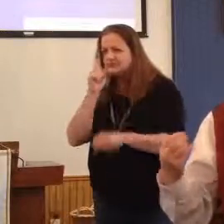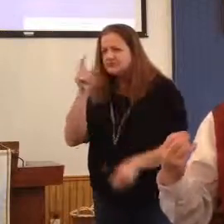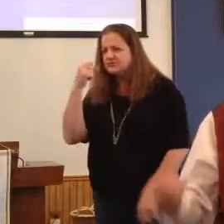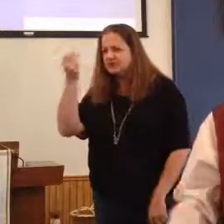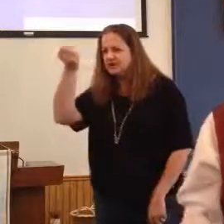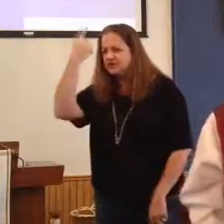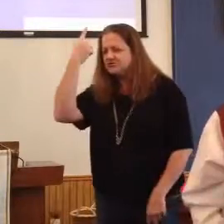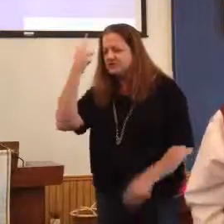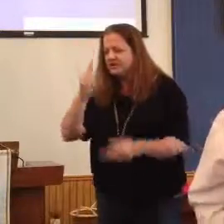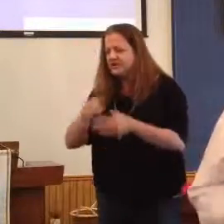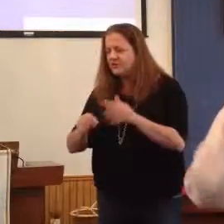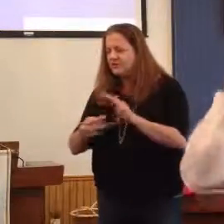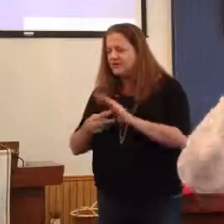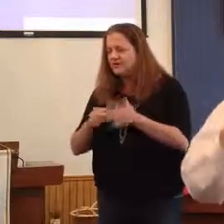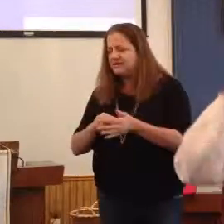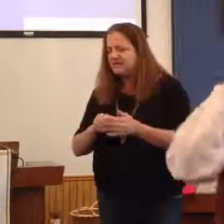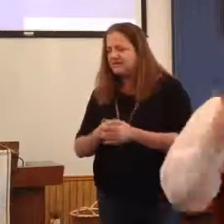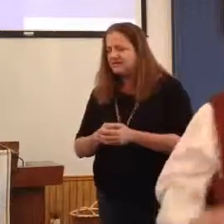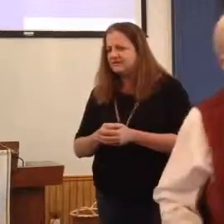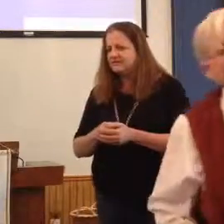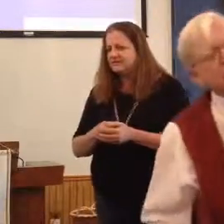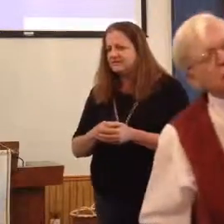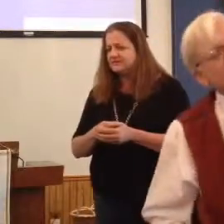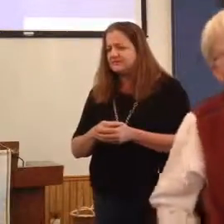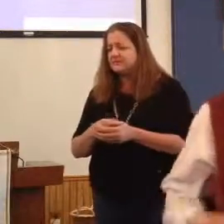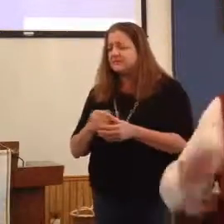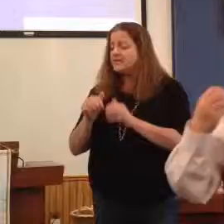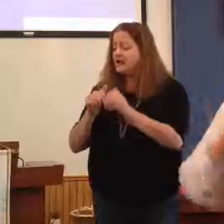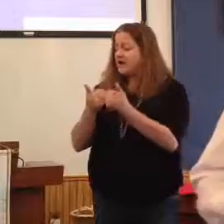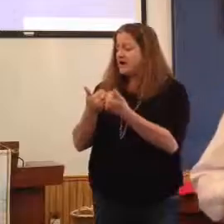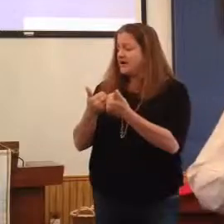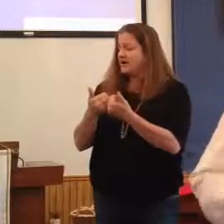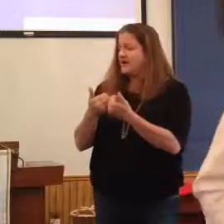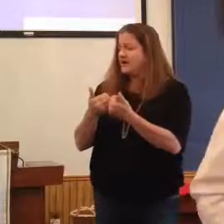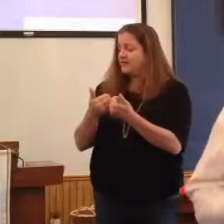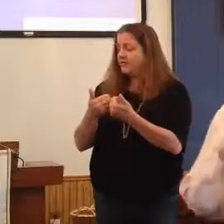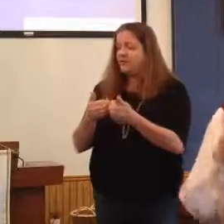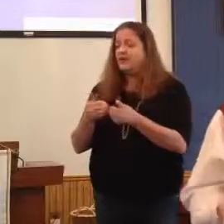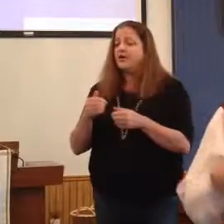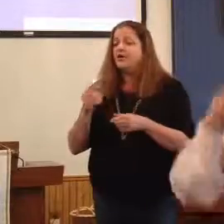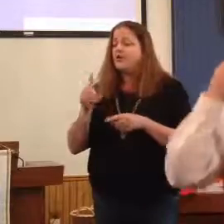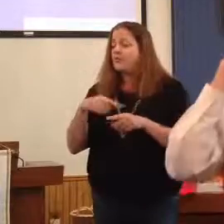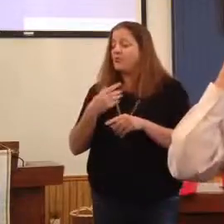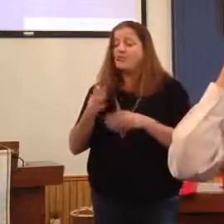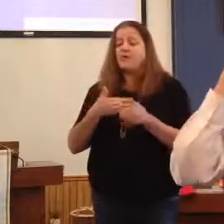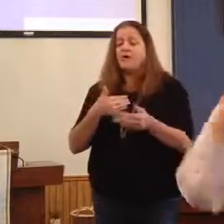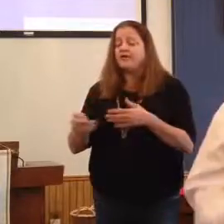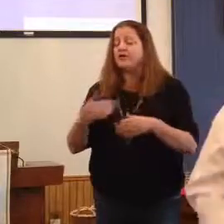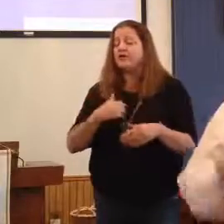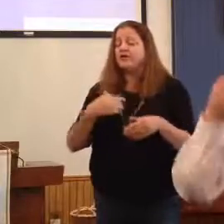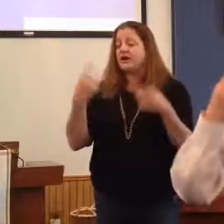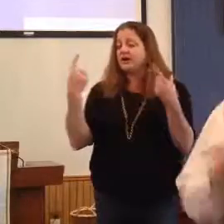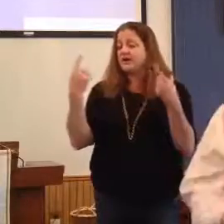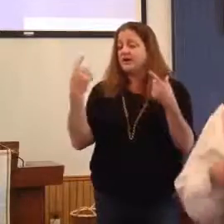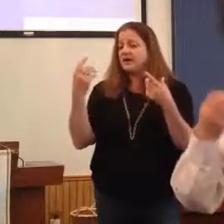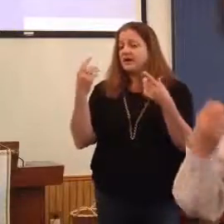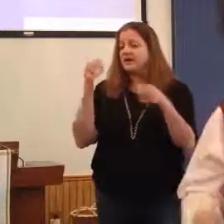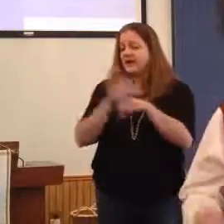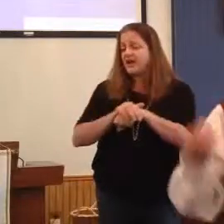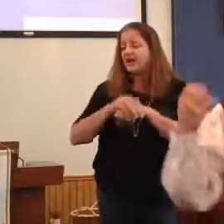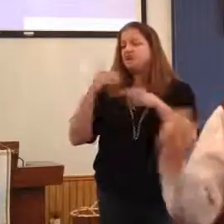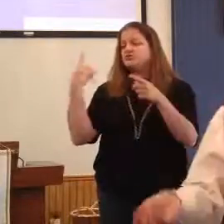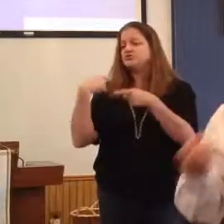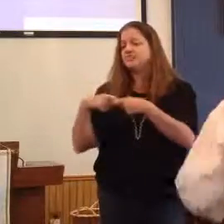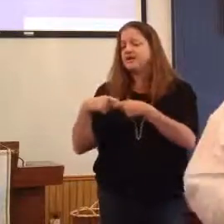we understand. And we need to do this whether we speak English or Spanish or North